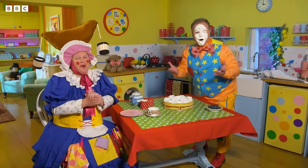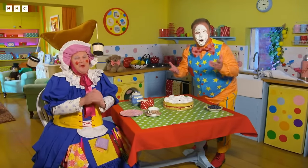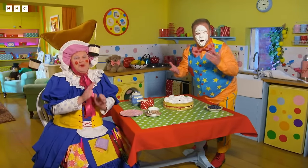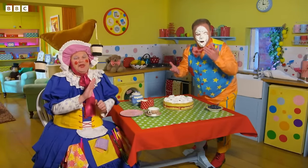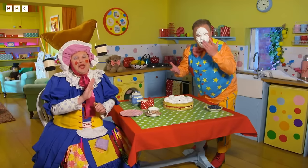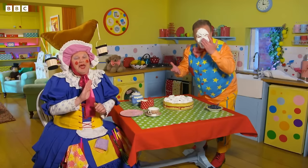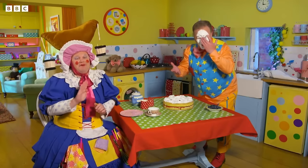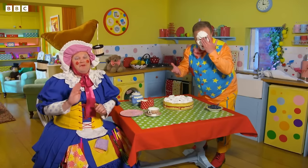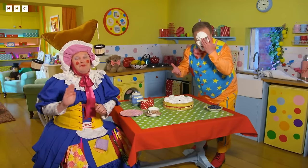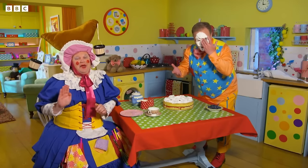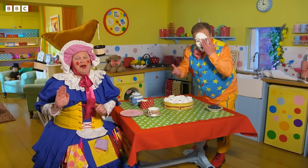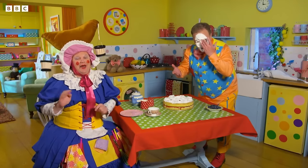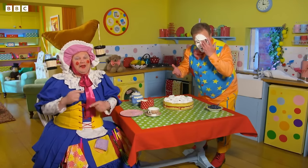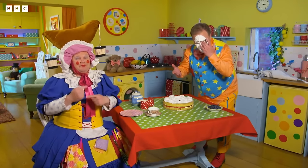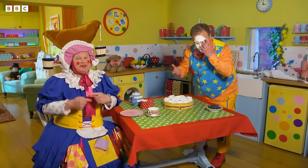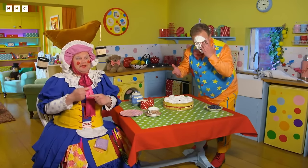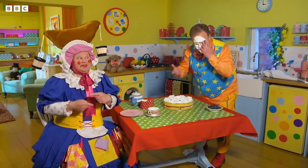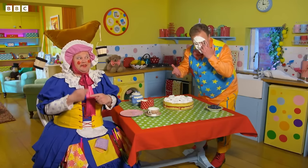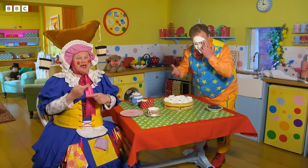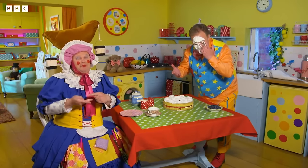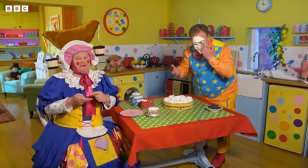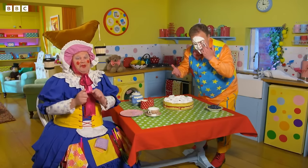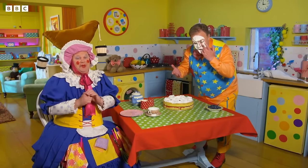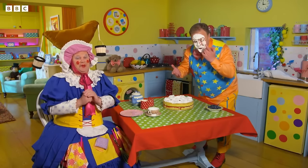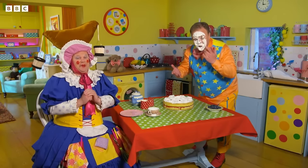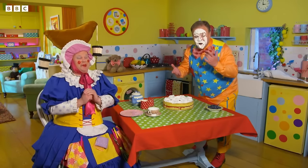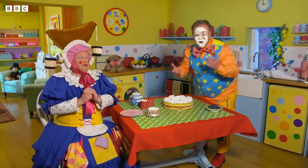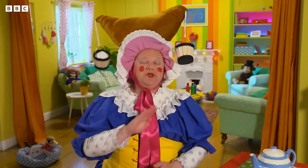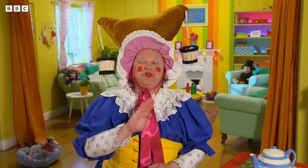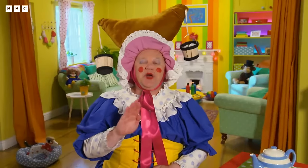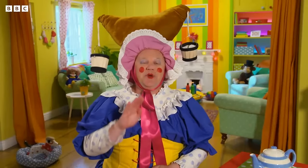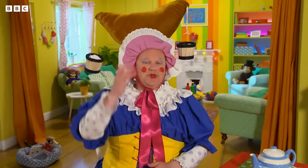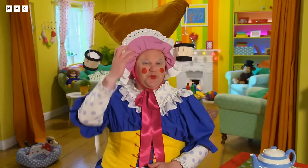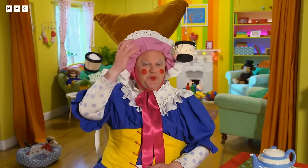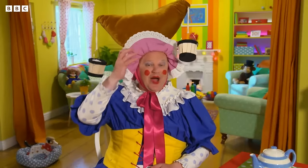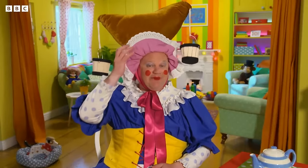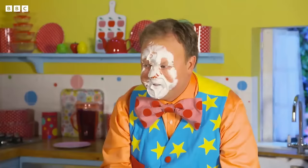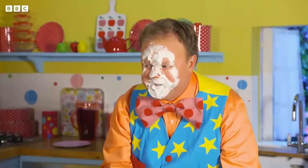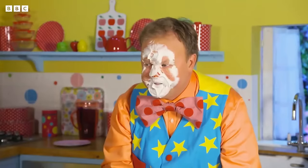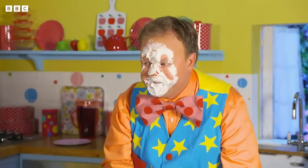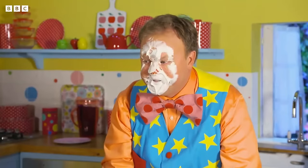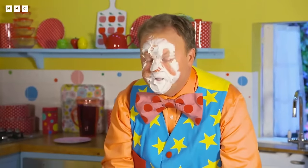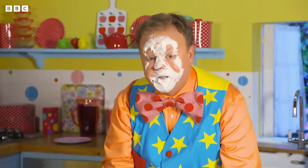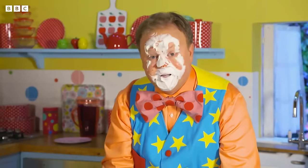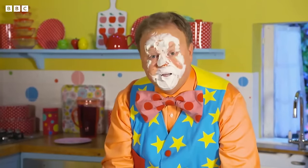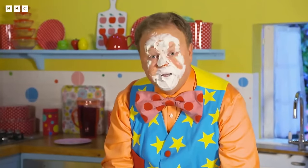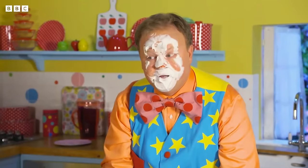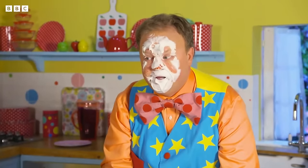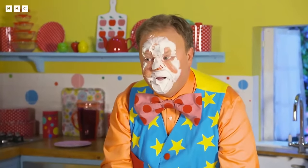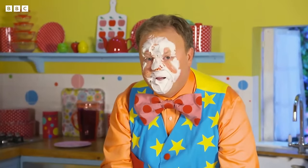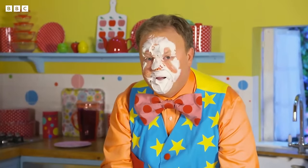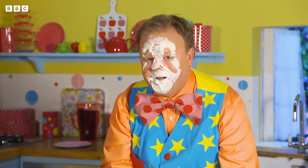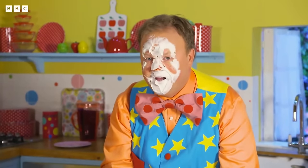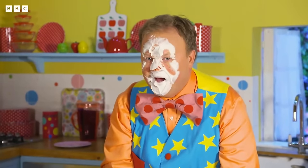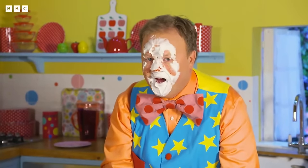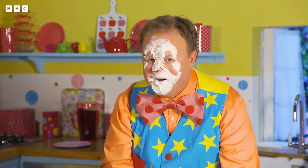Oh, never mind, Mr. Tumble. Don't worry. You are funny, Mr.